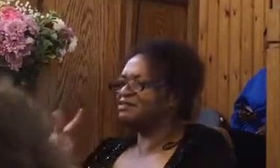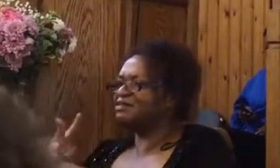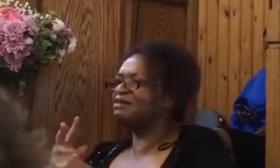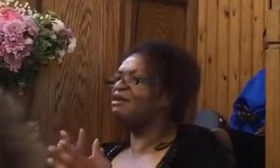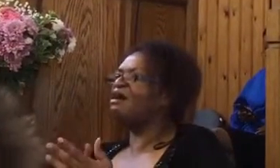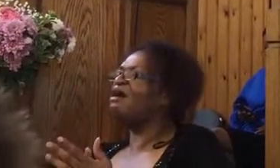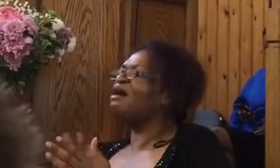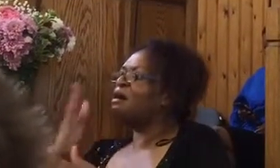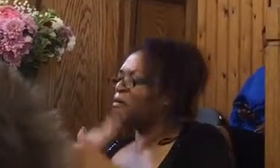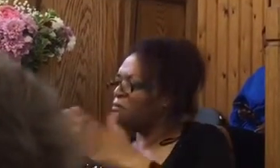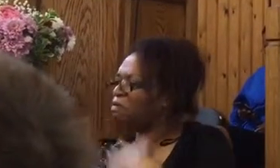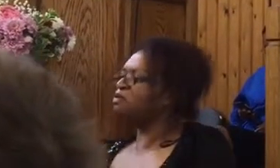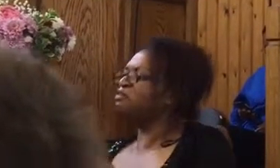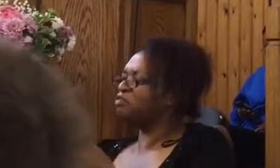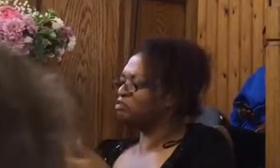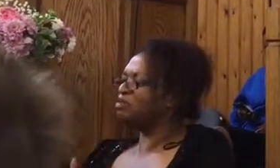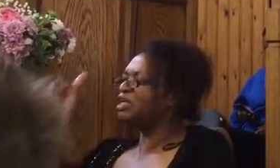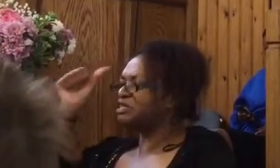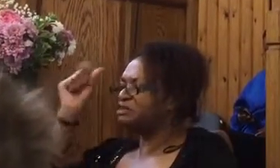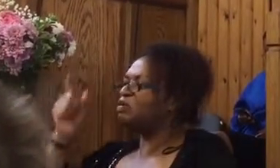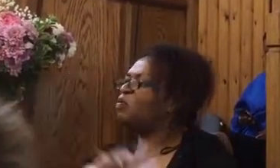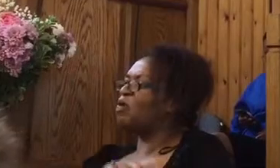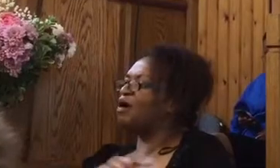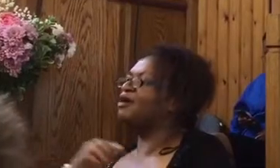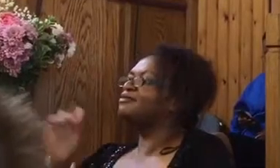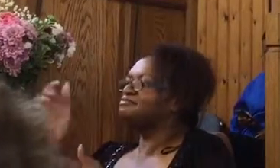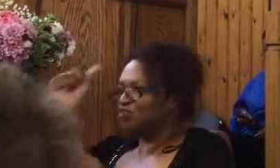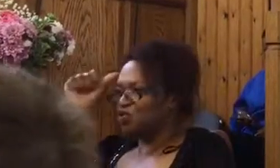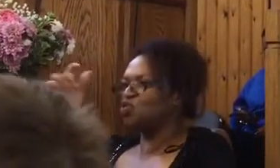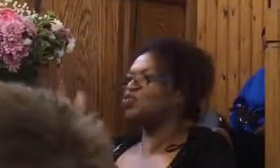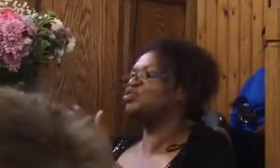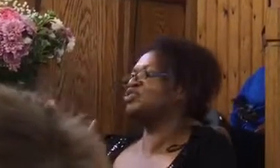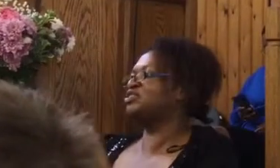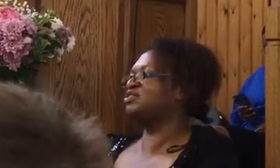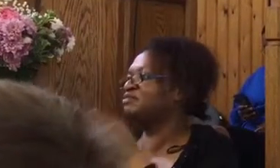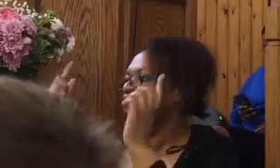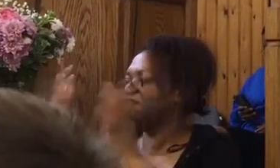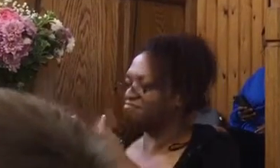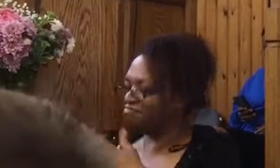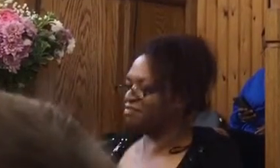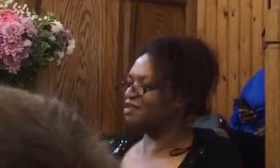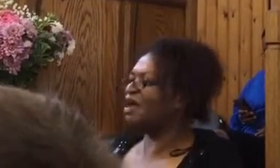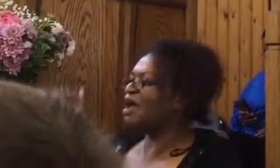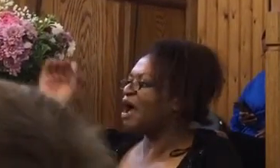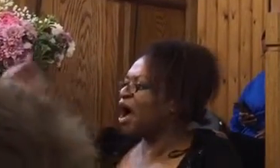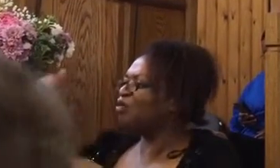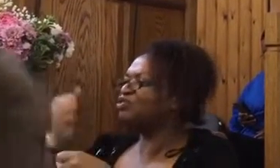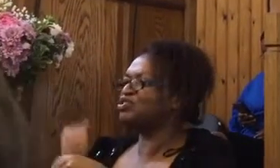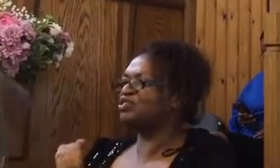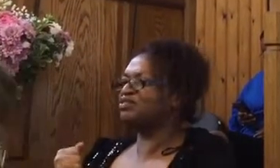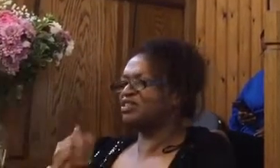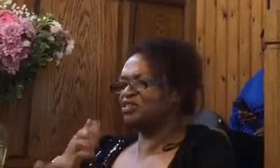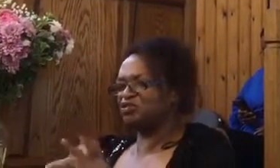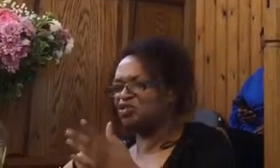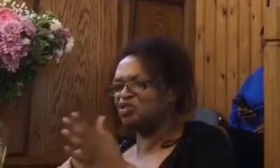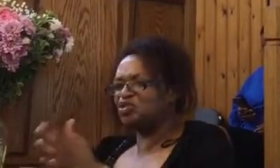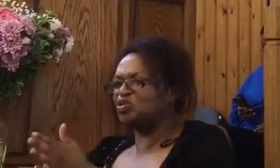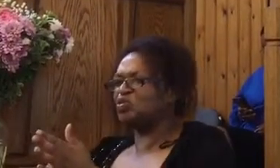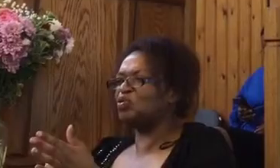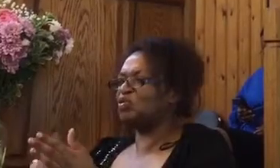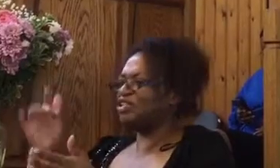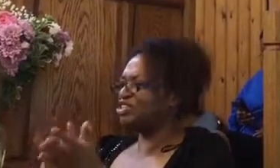The way I conduct myself everywhere, especially outside church, does it show that I have been with